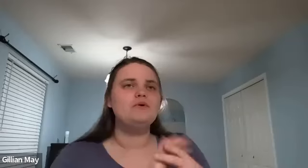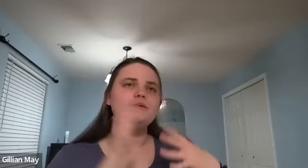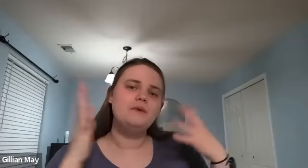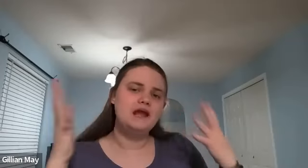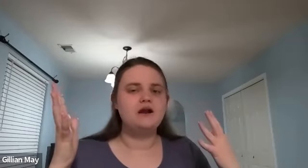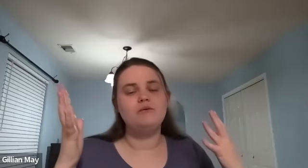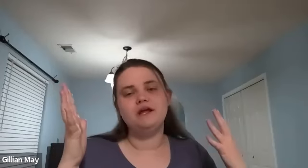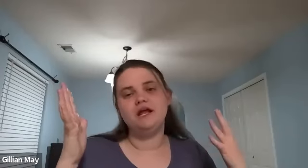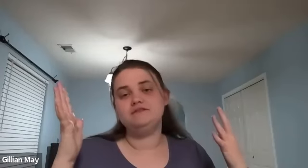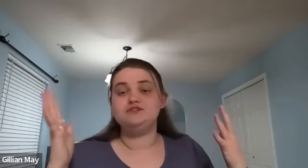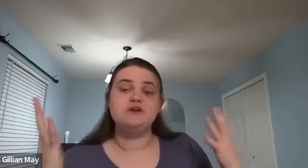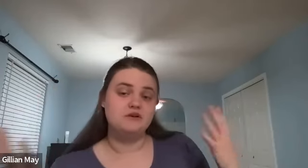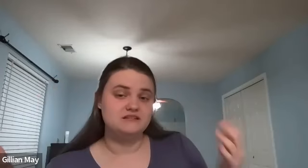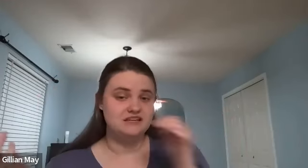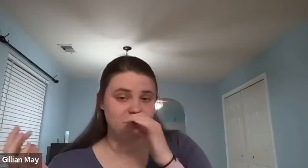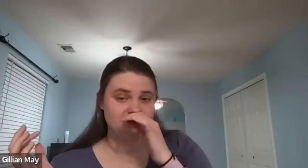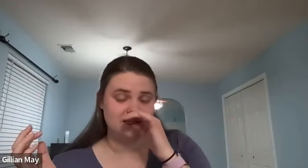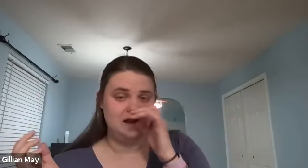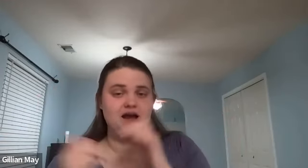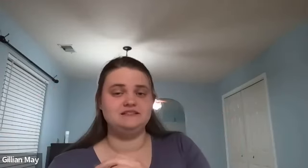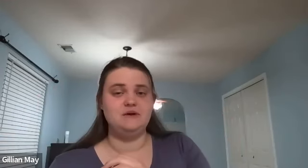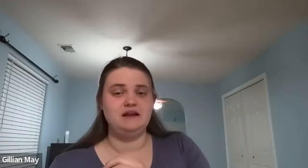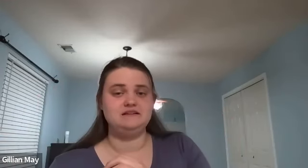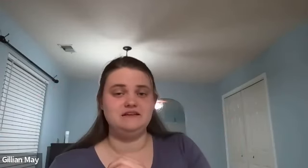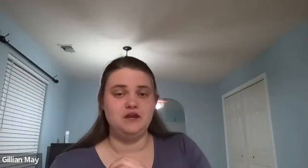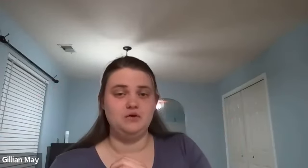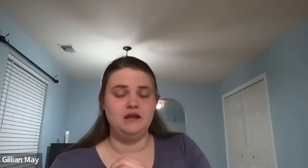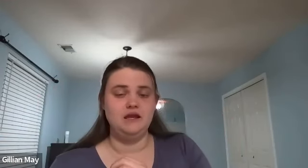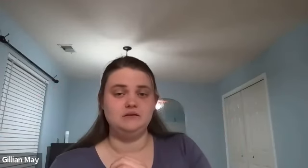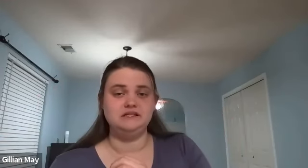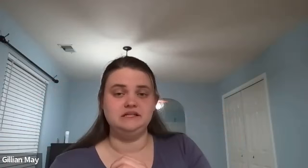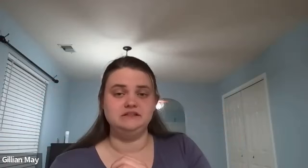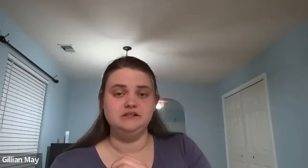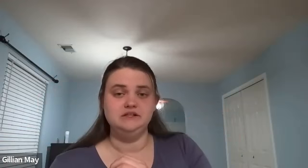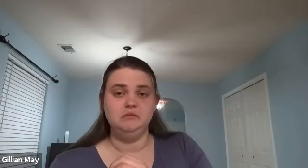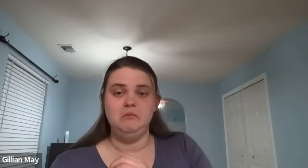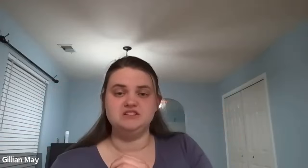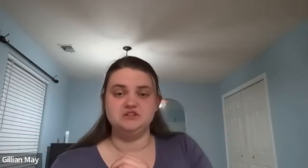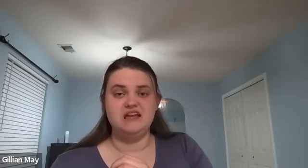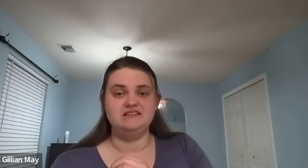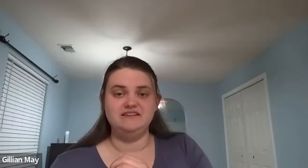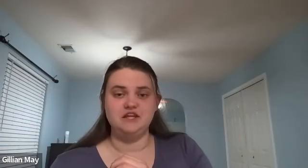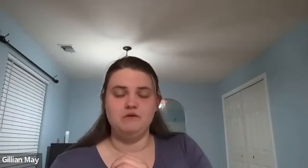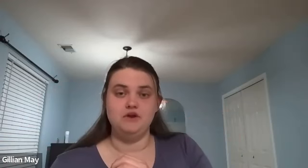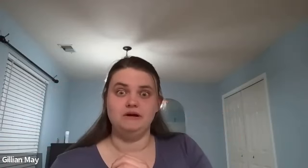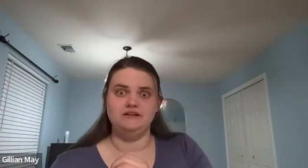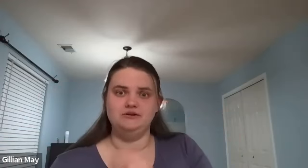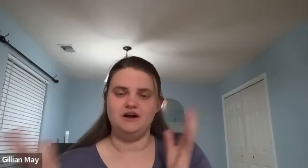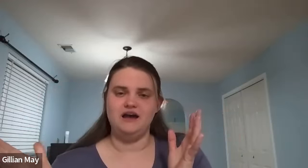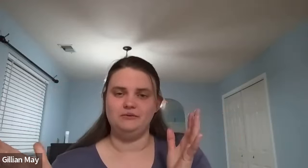more aware if you do come across a deaf person, not to act like they are a complete monster alien that you have no idea how to